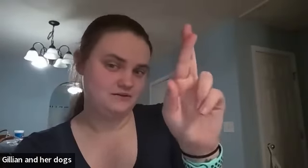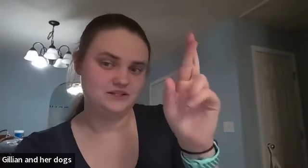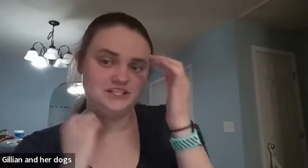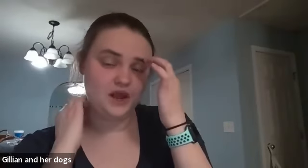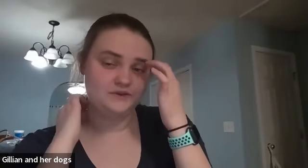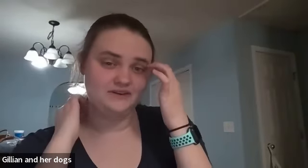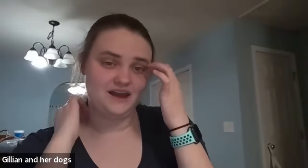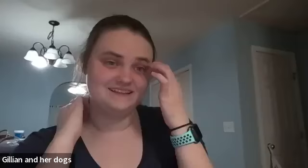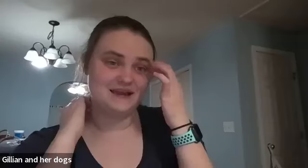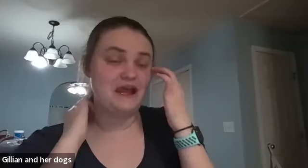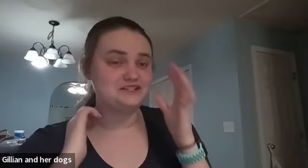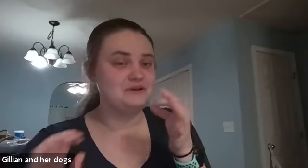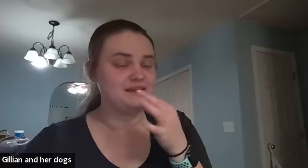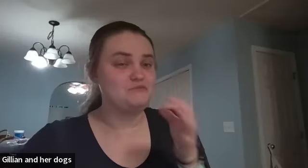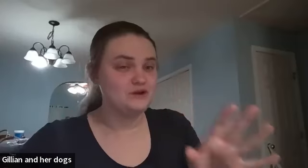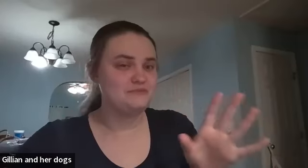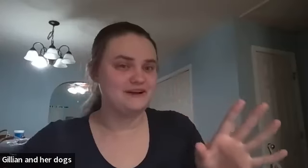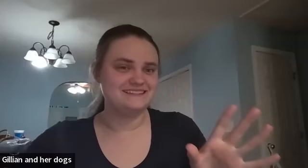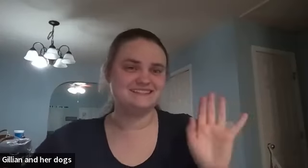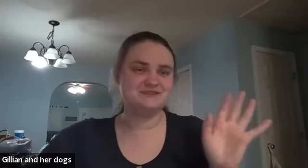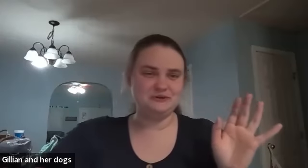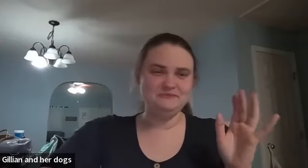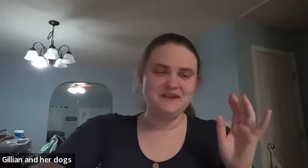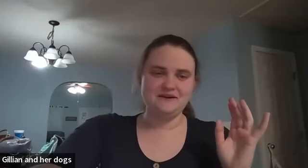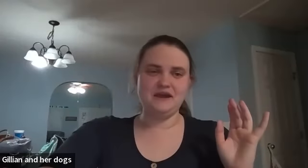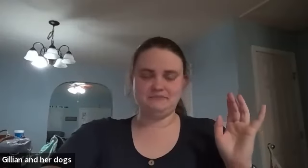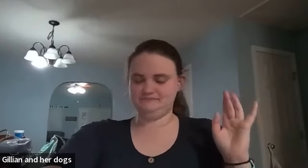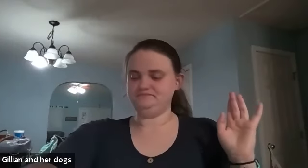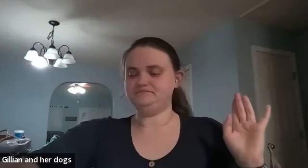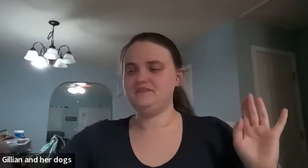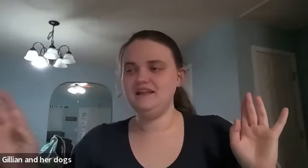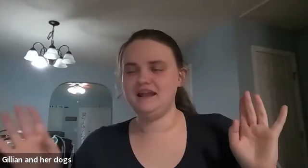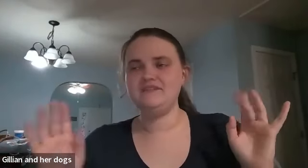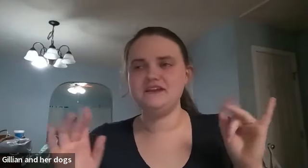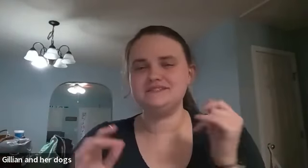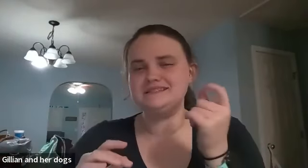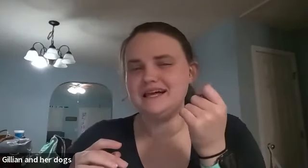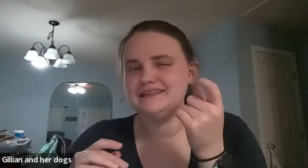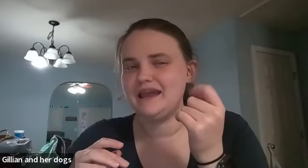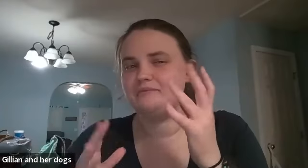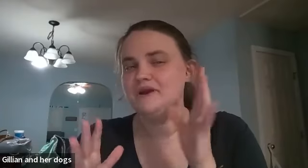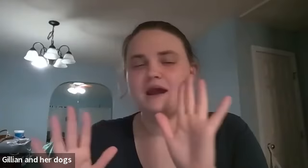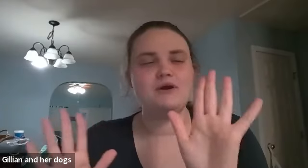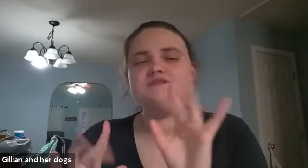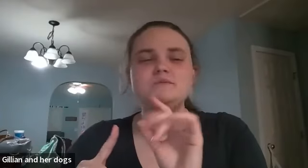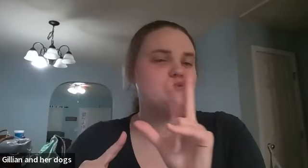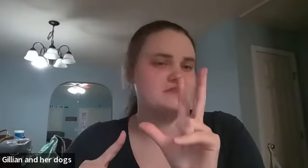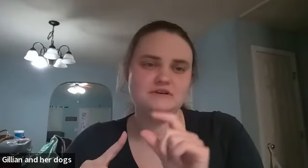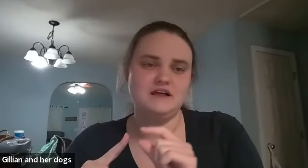Good job, you guys. I'm actually like, I'm real impressed. This is cool. Okay. I gotta think of a slightly, I promise it won't be more than 3 letters,